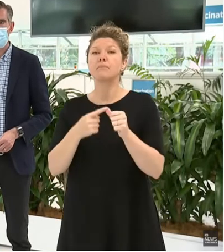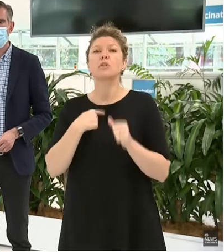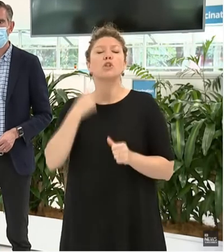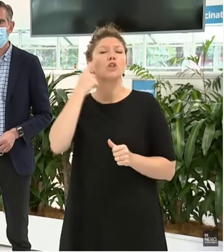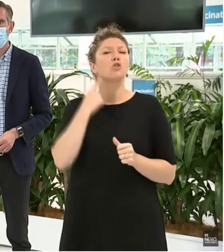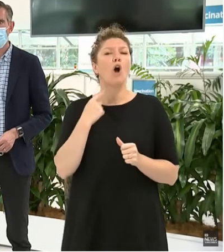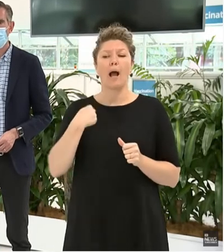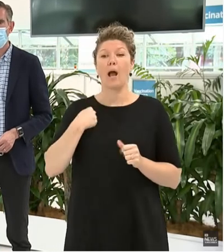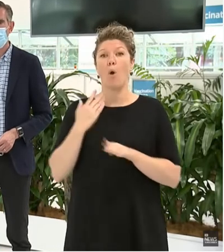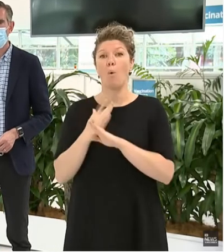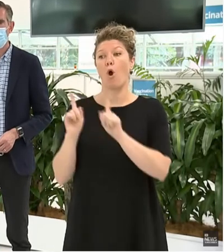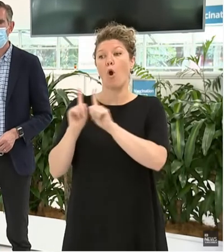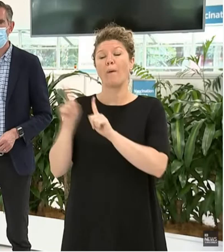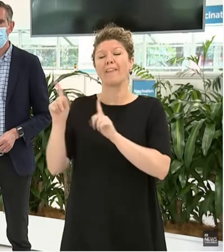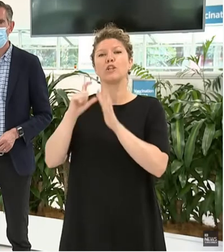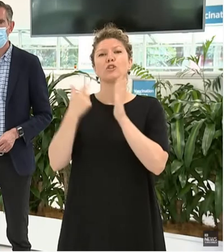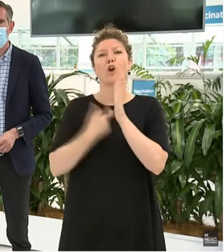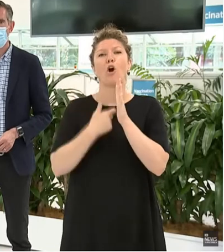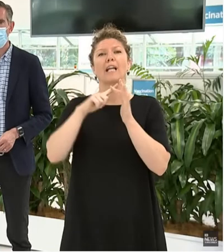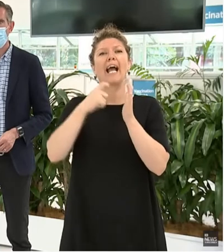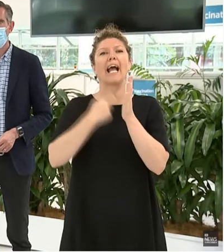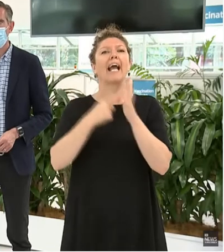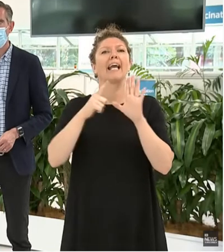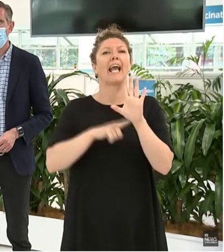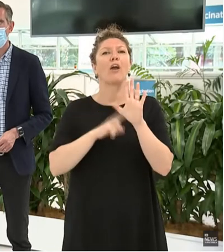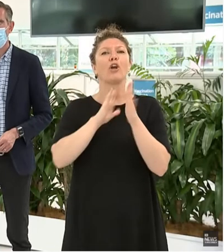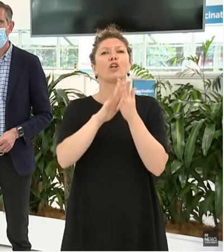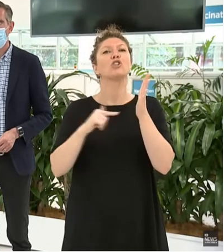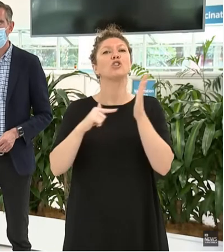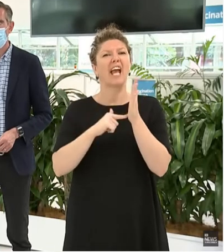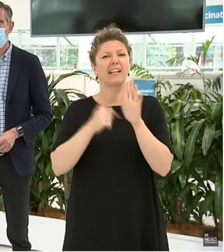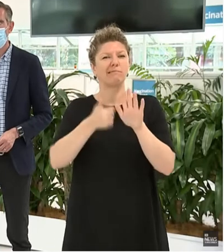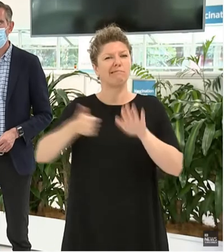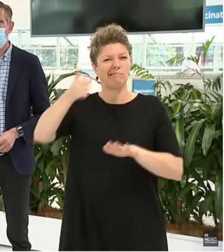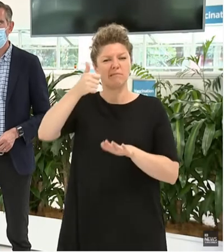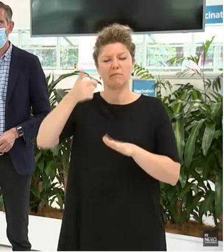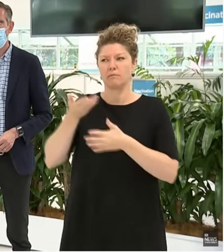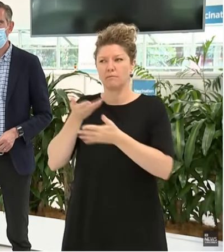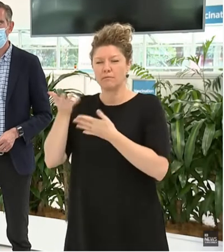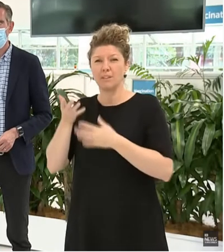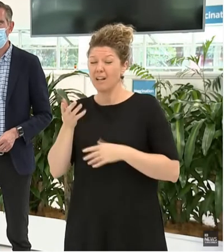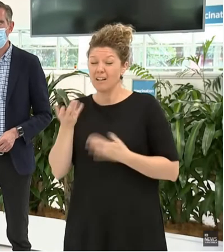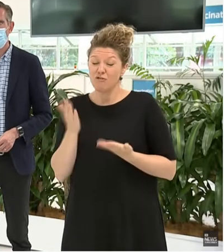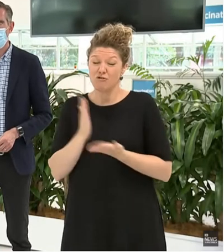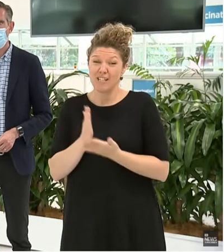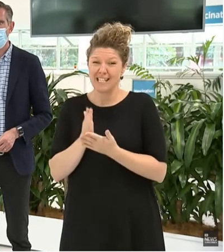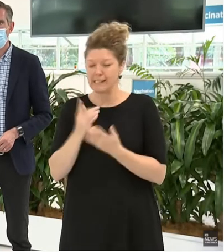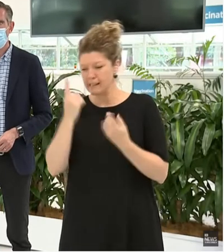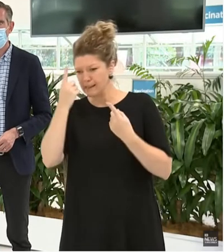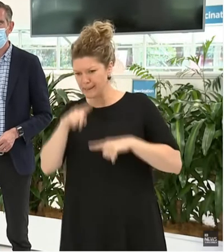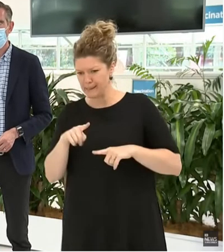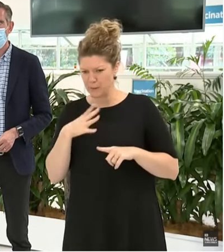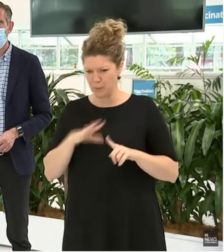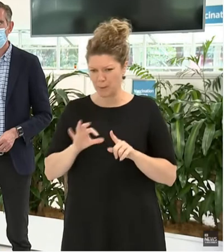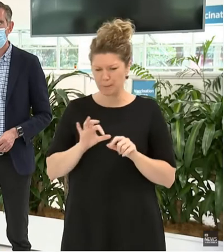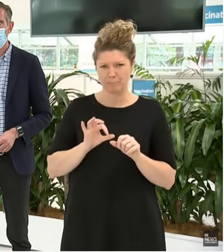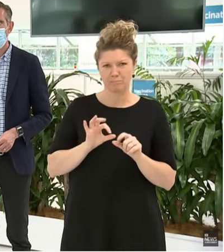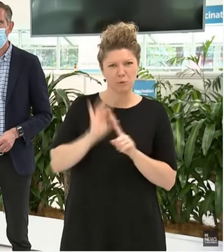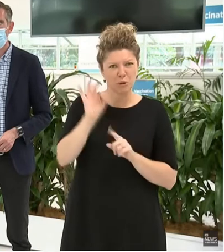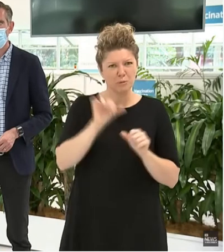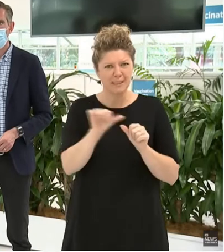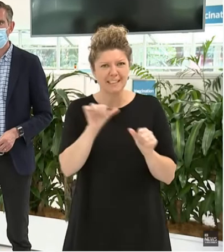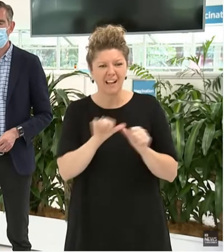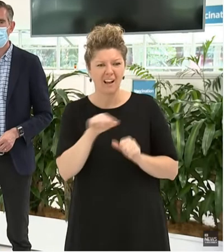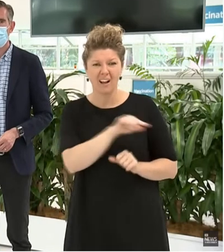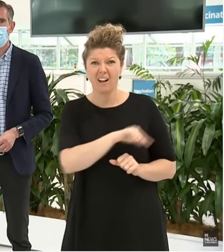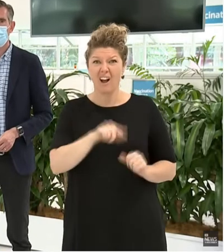system, essentially, because we were hearing that people were expecting, they were staying at home effectively and expecting to get a call, and